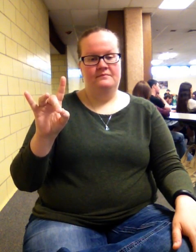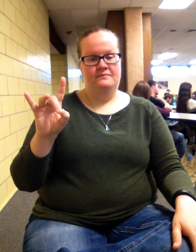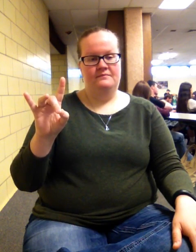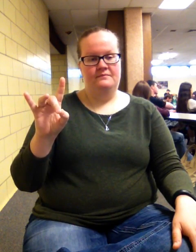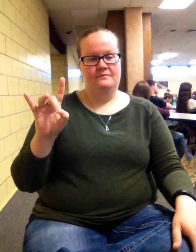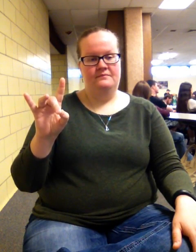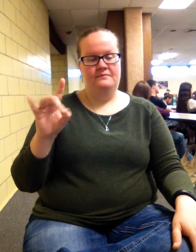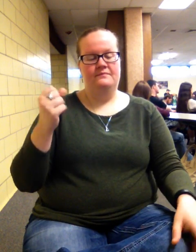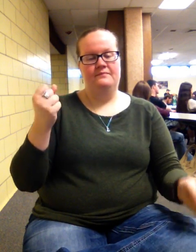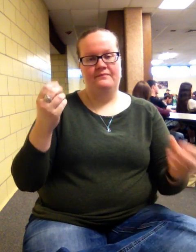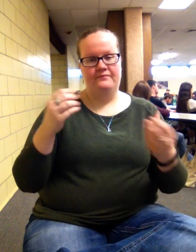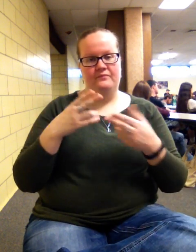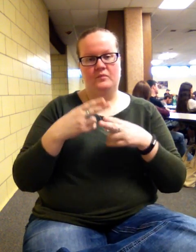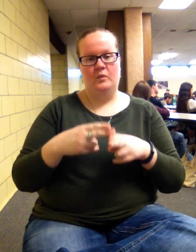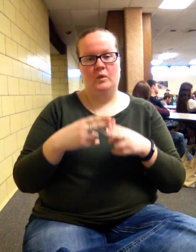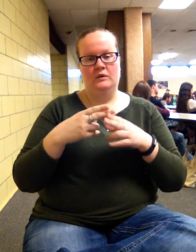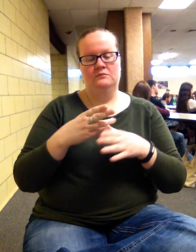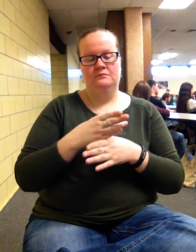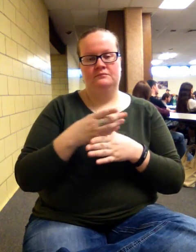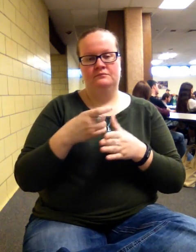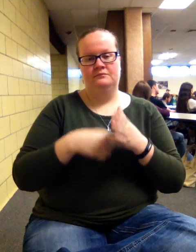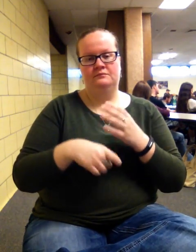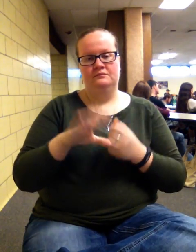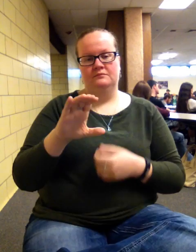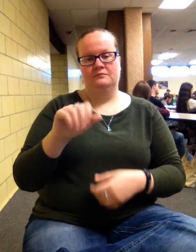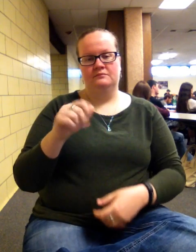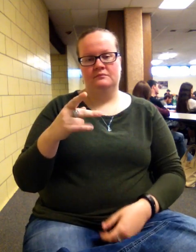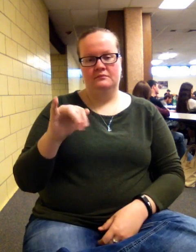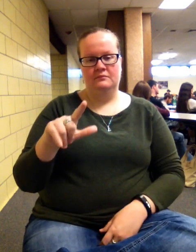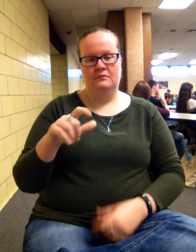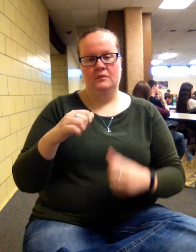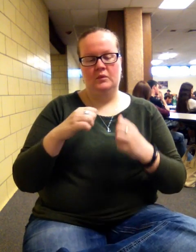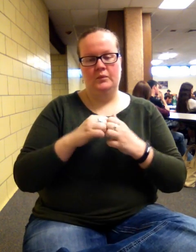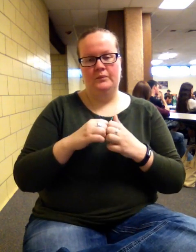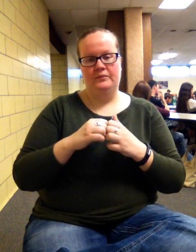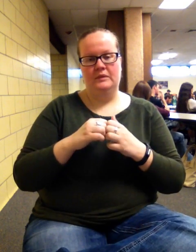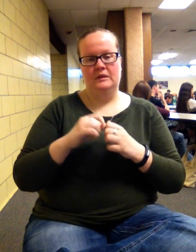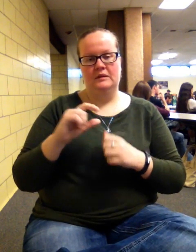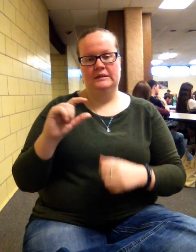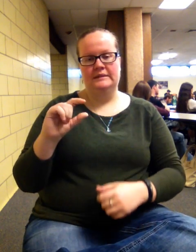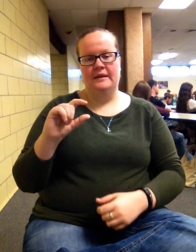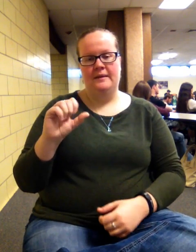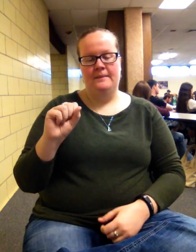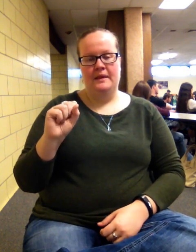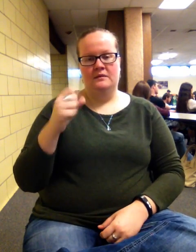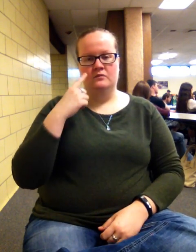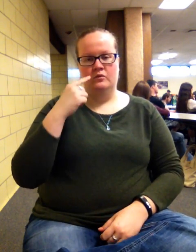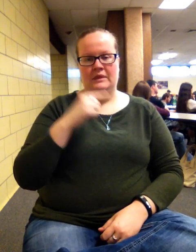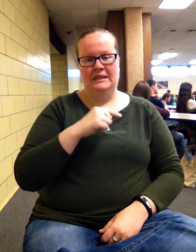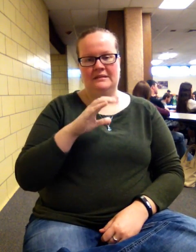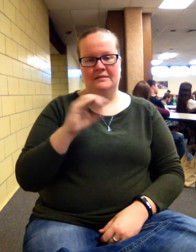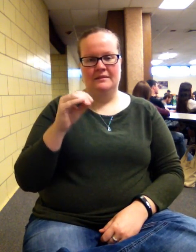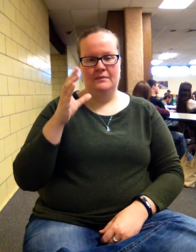So the weighted average cost of capital with the sub S for this company then is going to be the 11.8%.